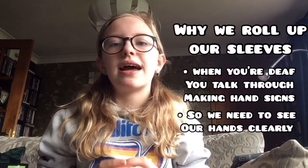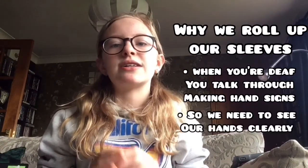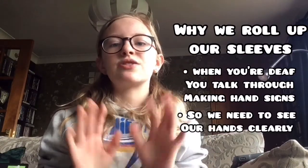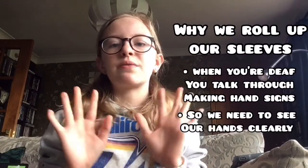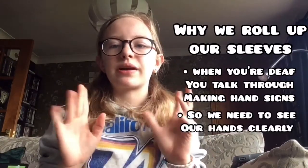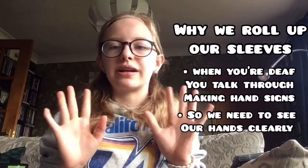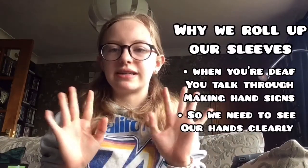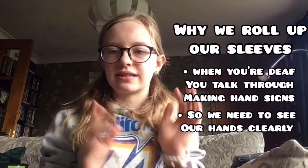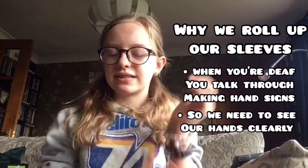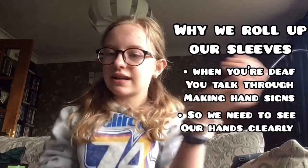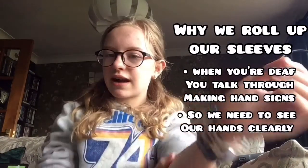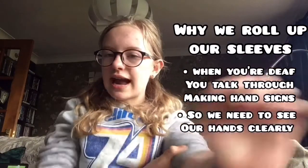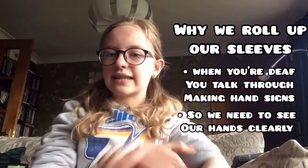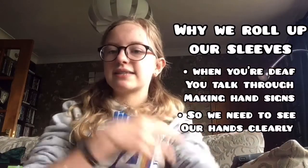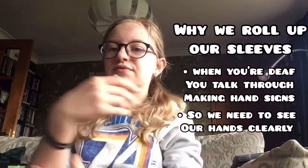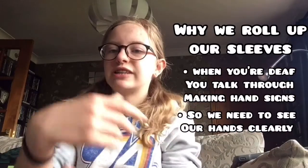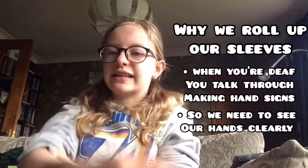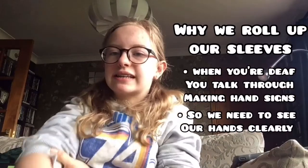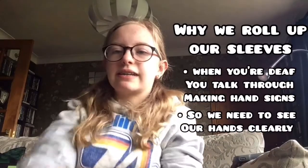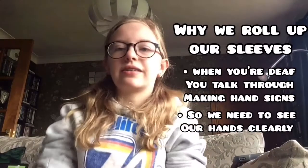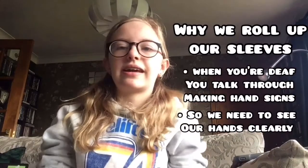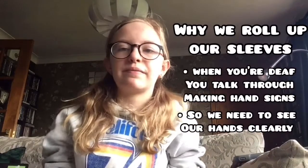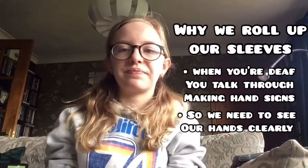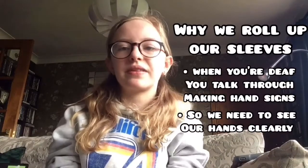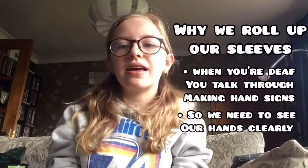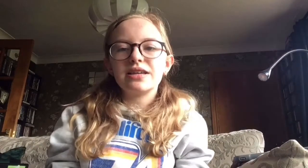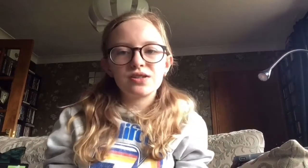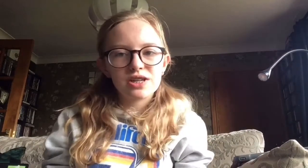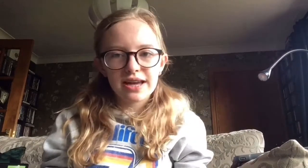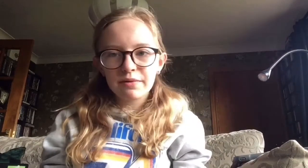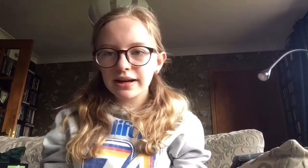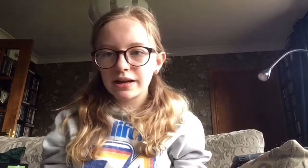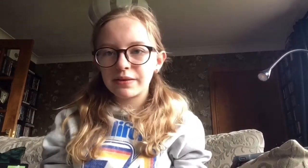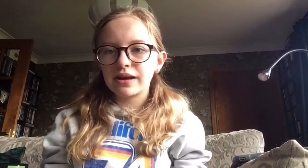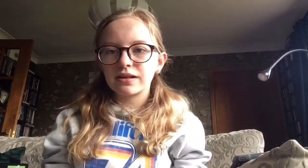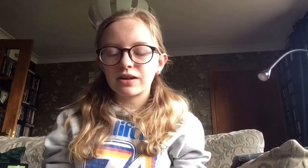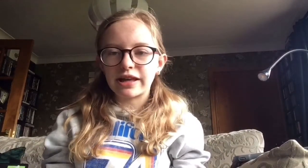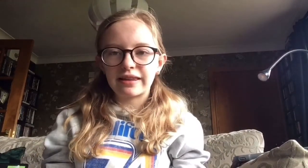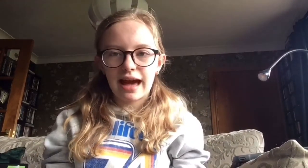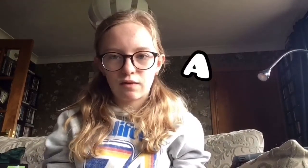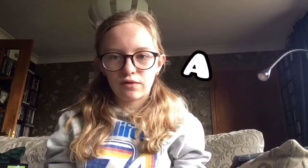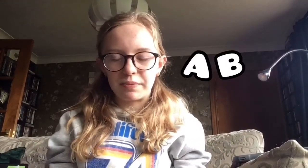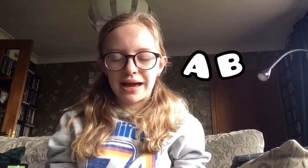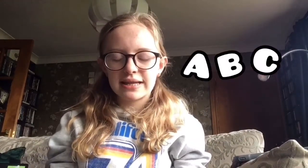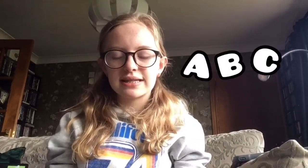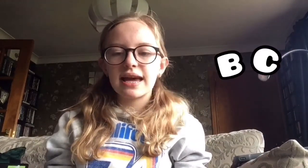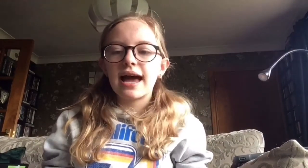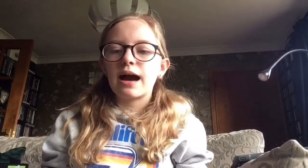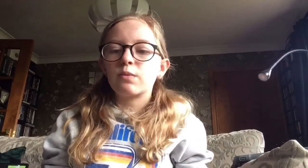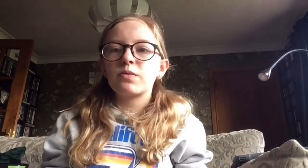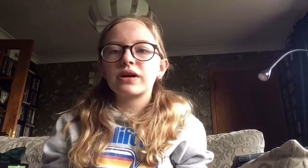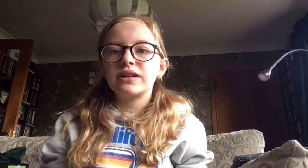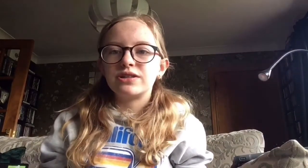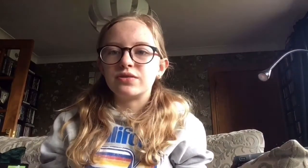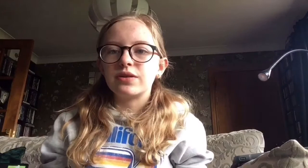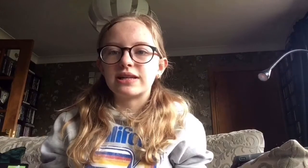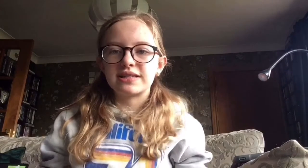to that, we're going to need to see our hands really clearly. So today we're going to be learning the alphabet, and what we're going to do is I'll